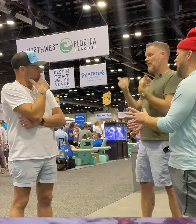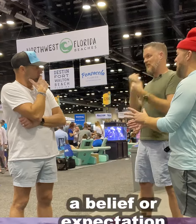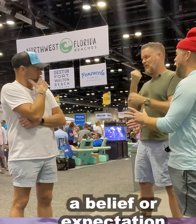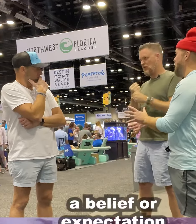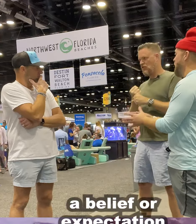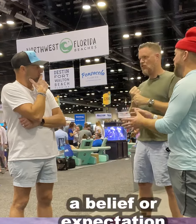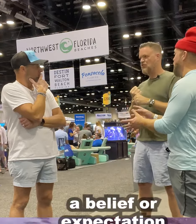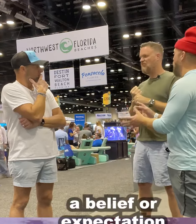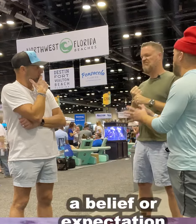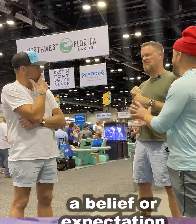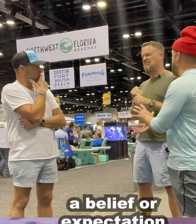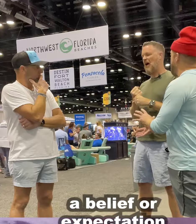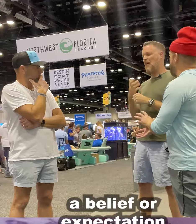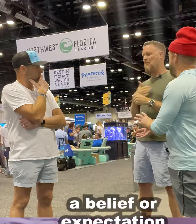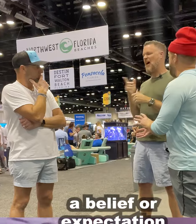a belief or expectation